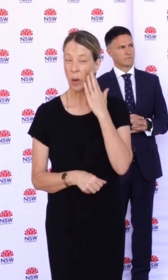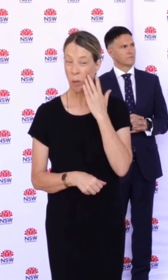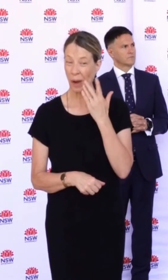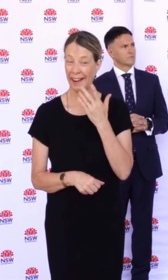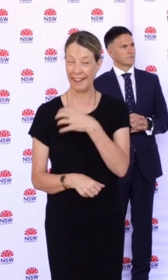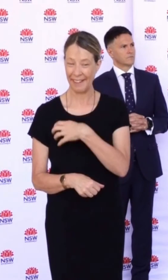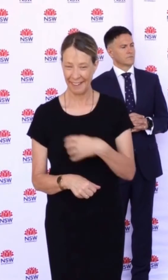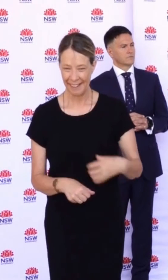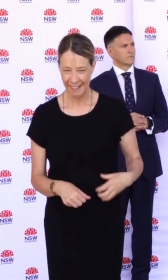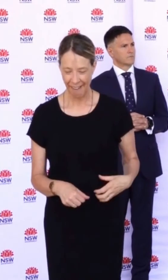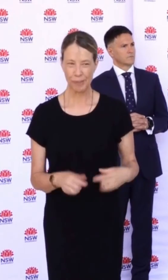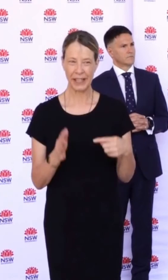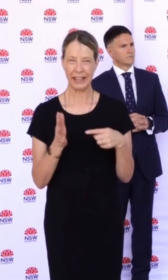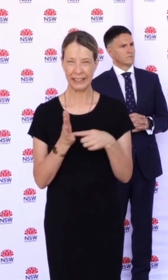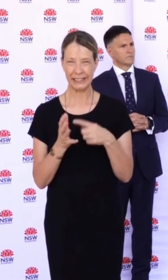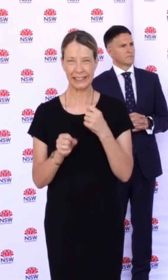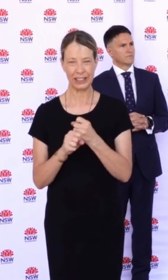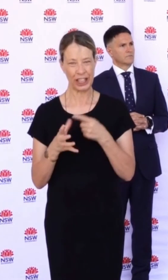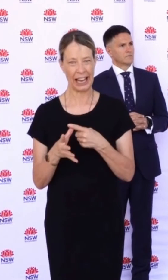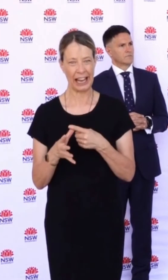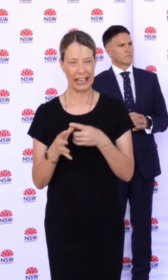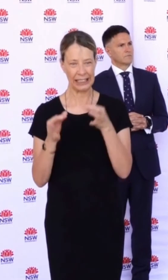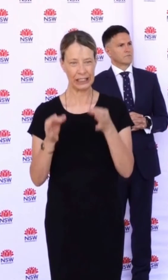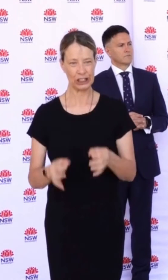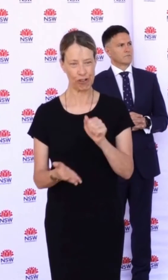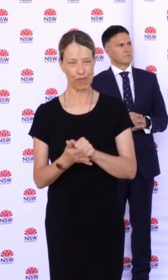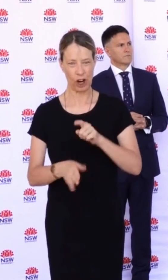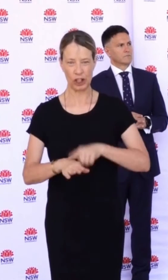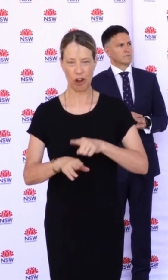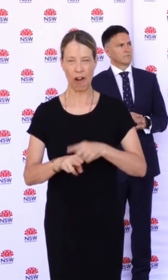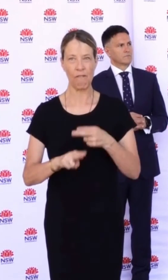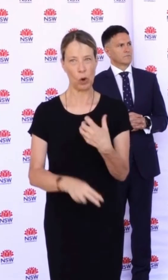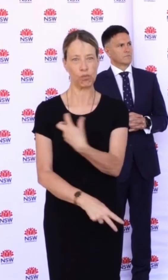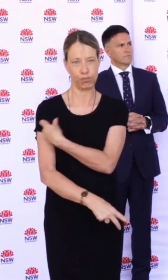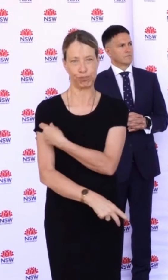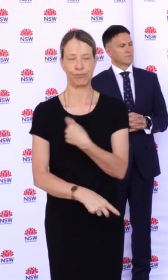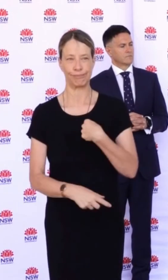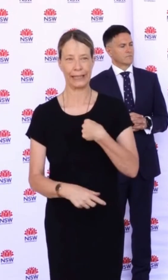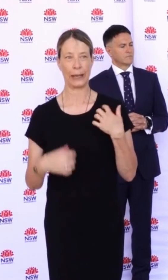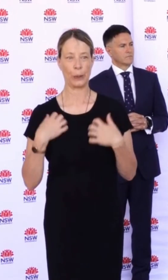be more transmissible. So that certainly has implications for us,